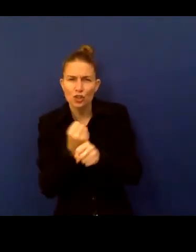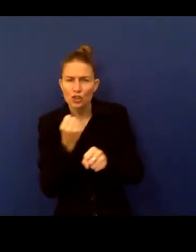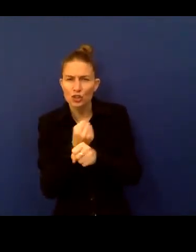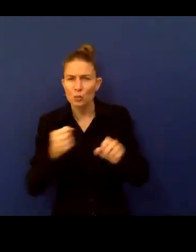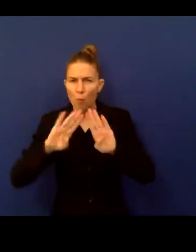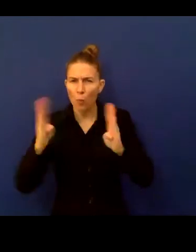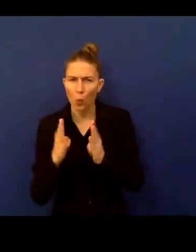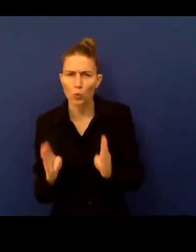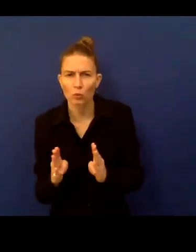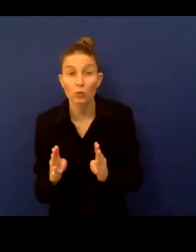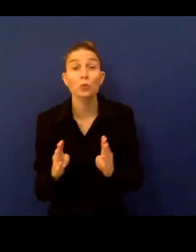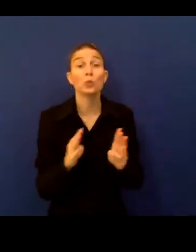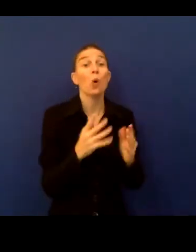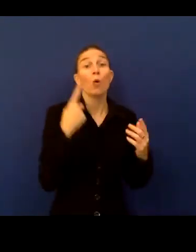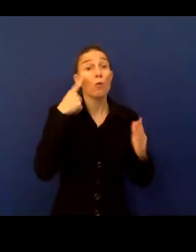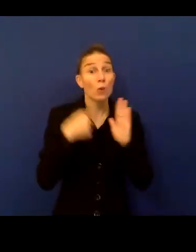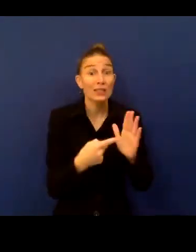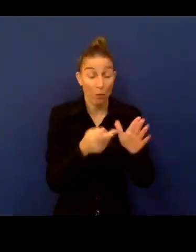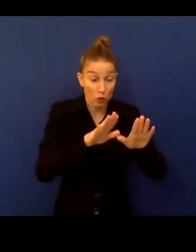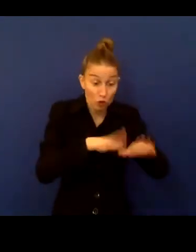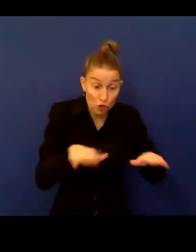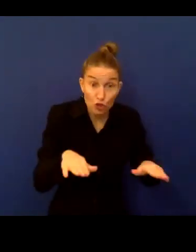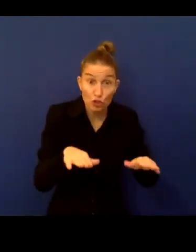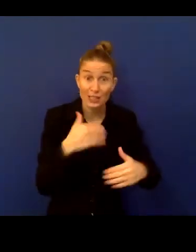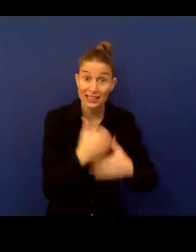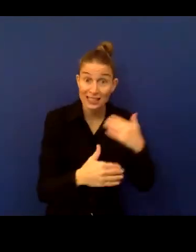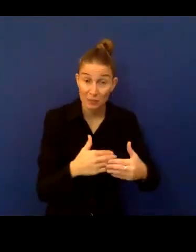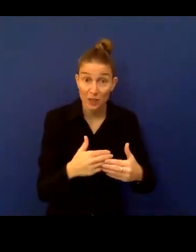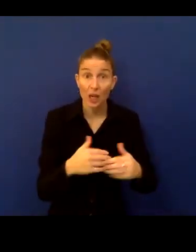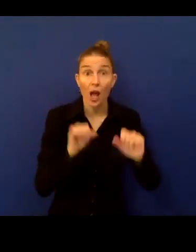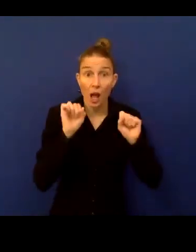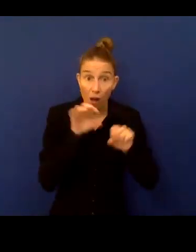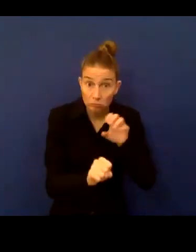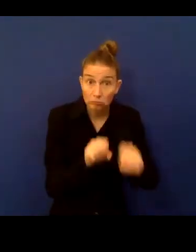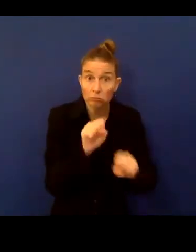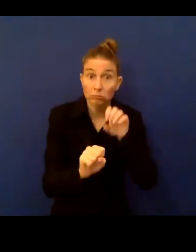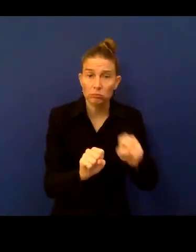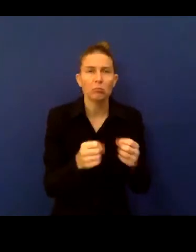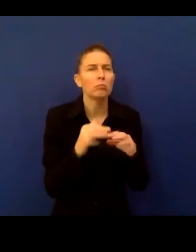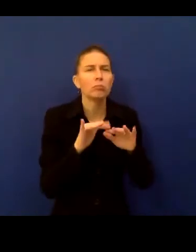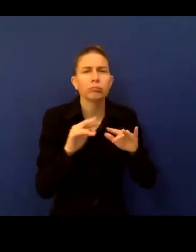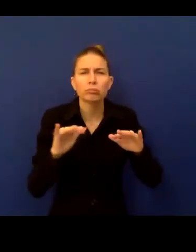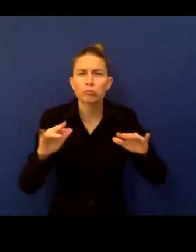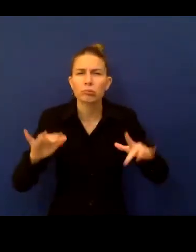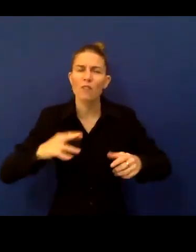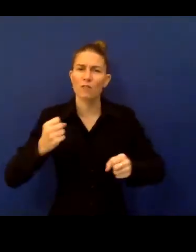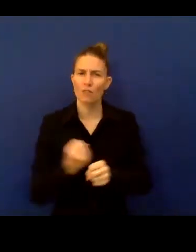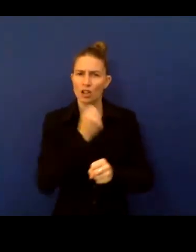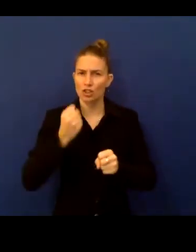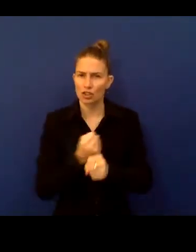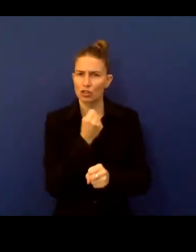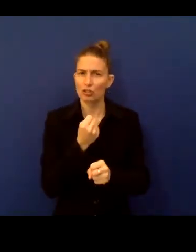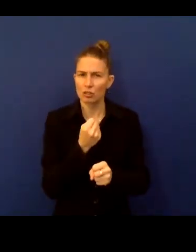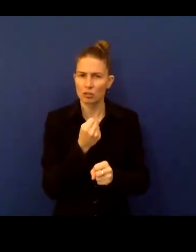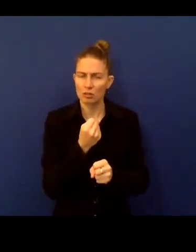the population of children with disability across different domains of functioning. This instrument